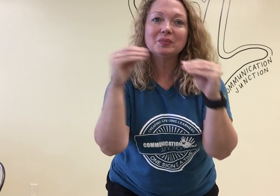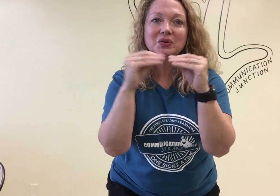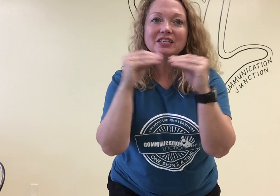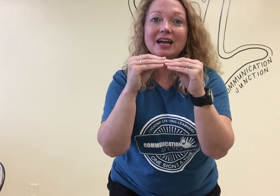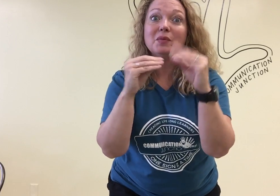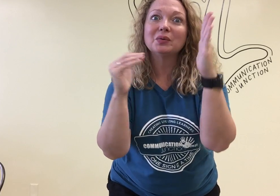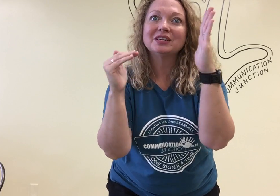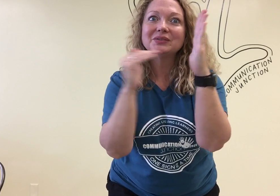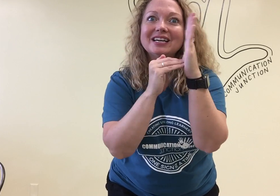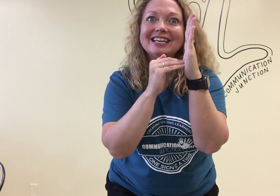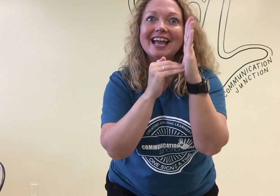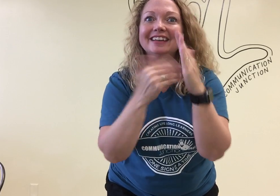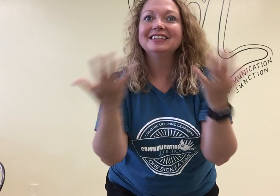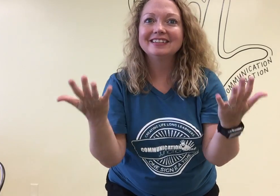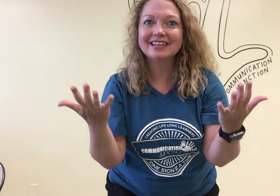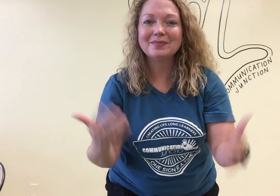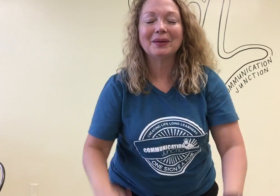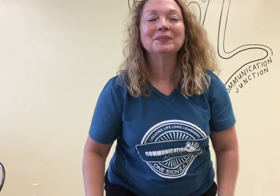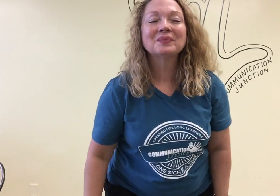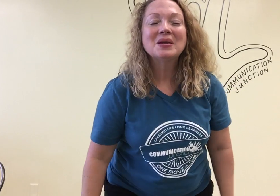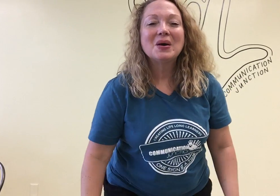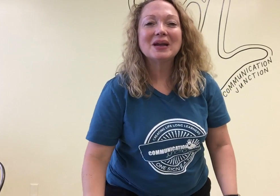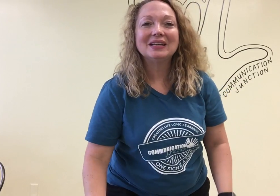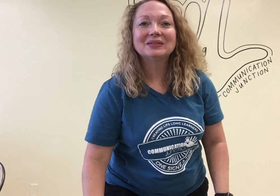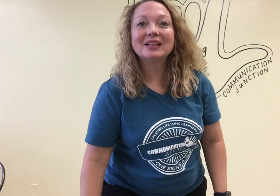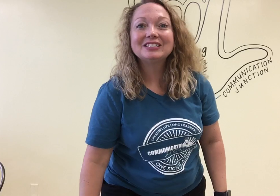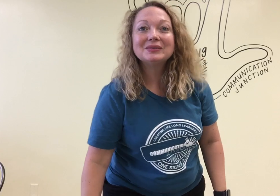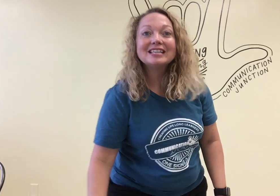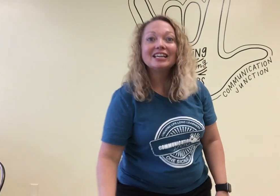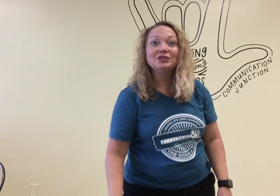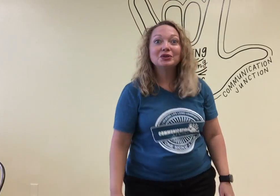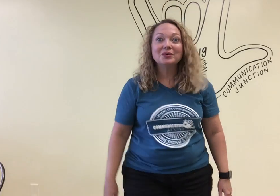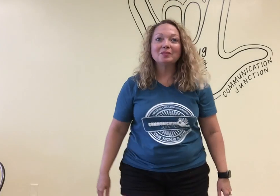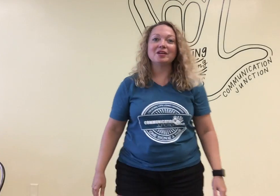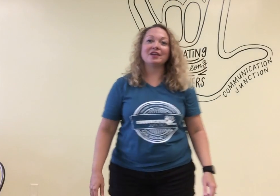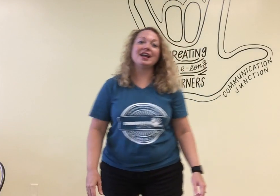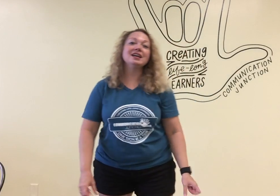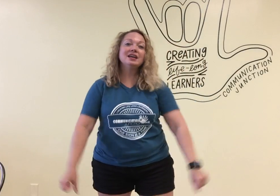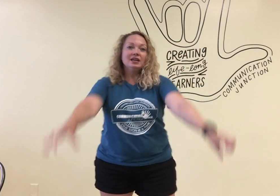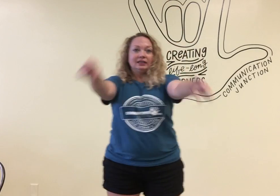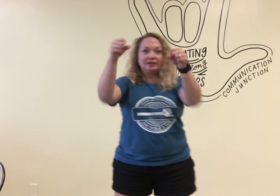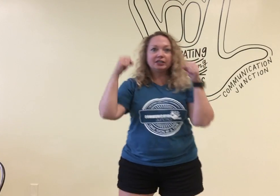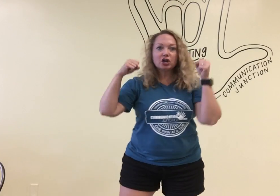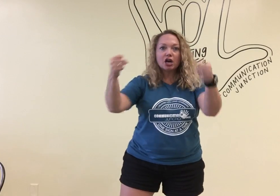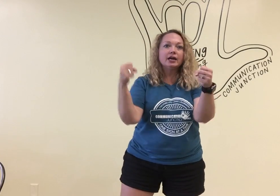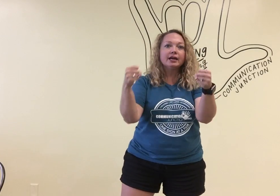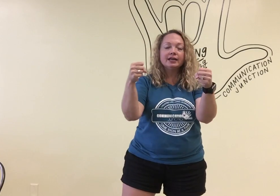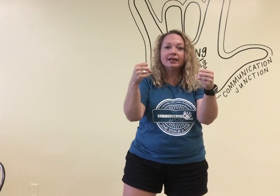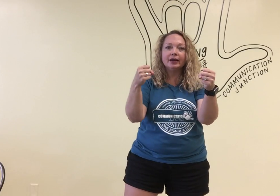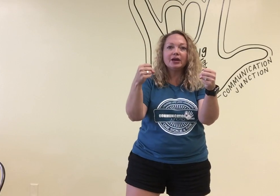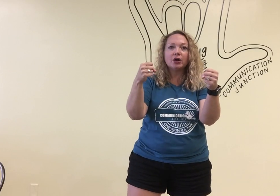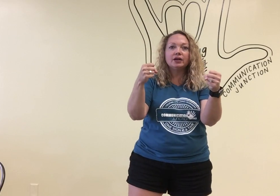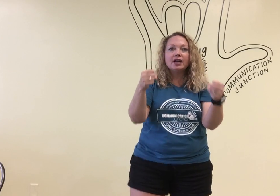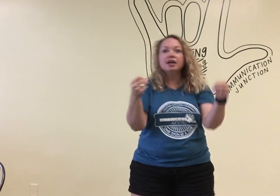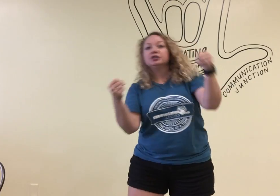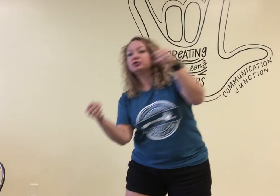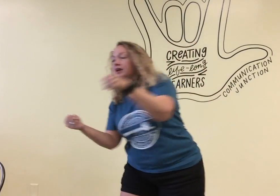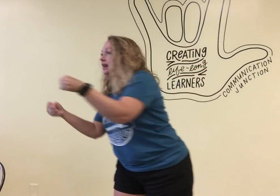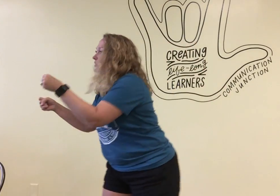more time or we're gonna do it again. Same thing. Okay, so let's do it again. You do it with me, okay? Let me see your car. Here we go.